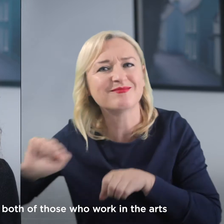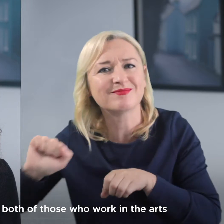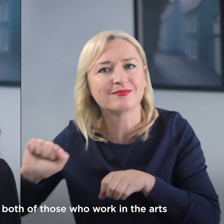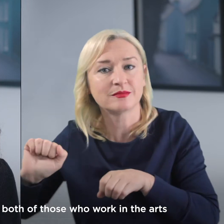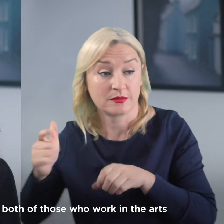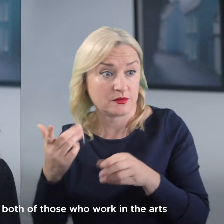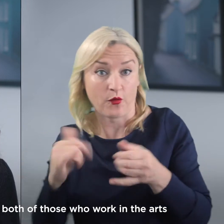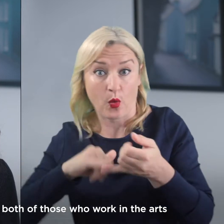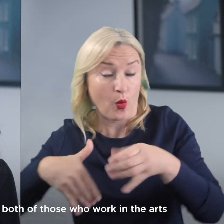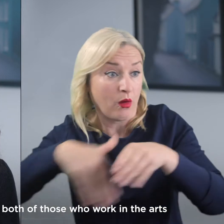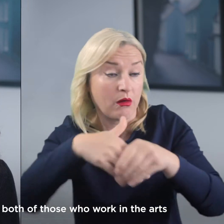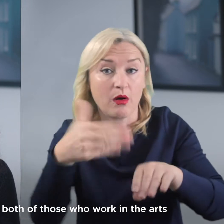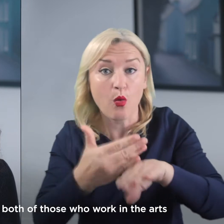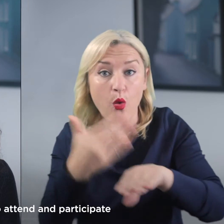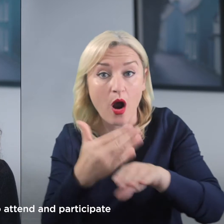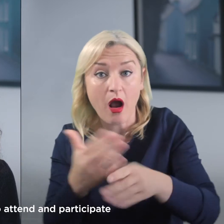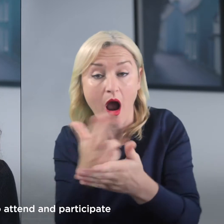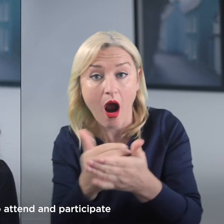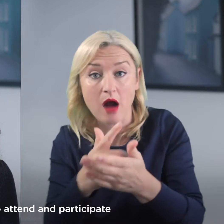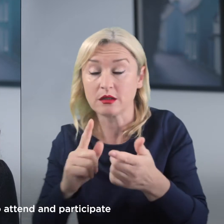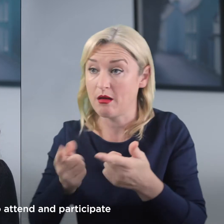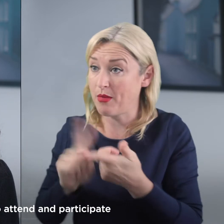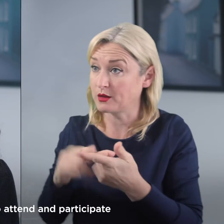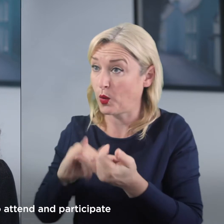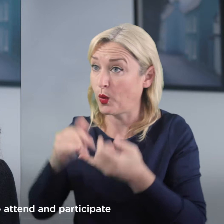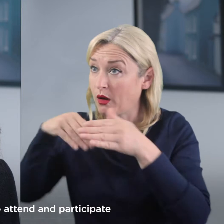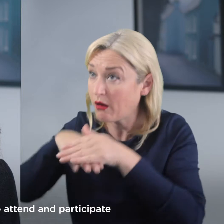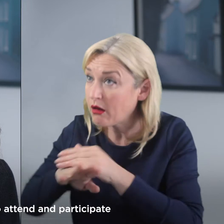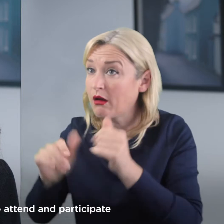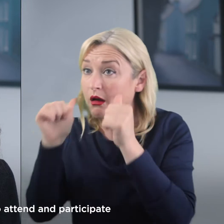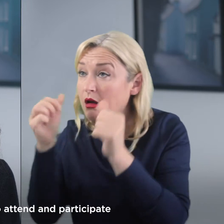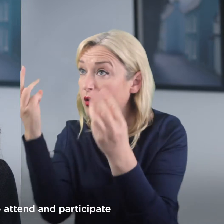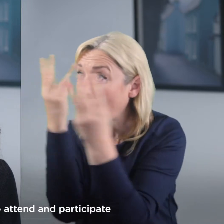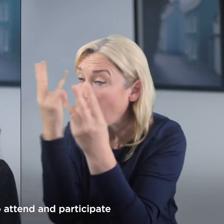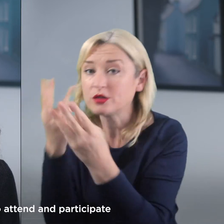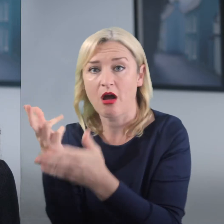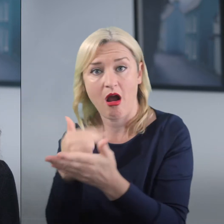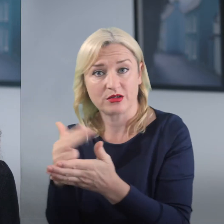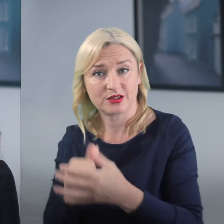both of those who work in the arts and those who attend and participate.